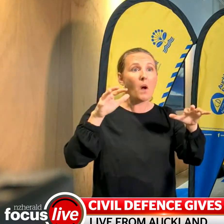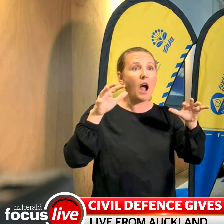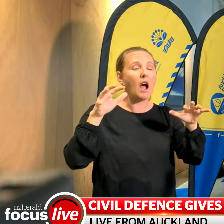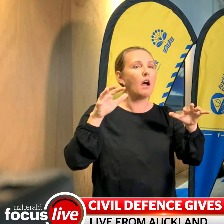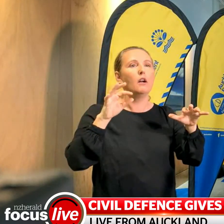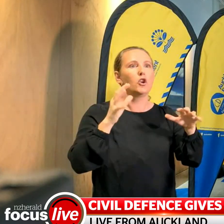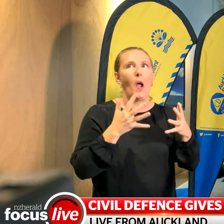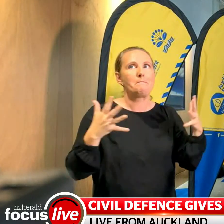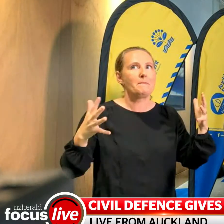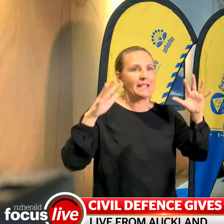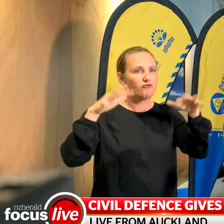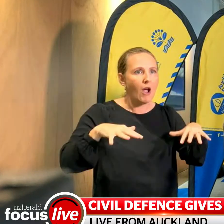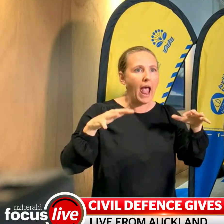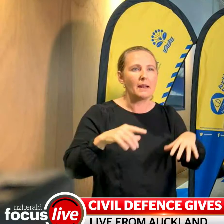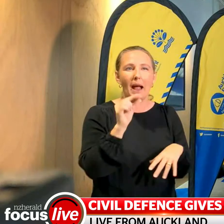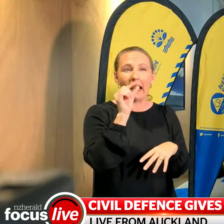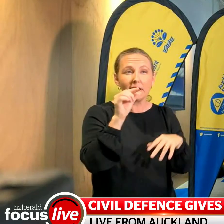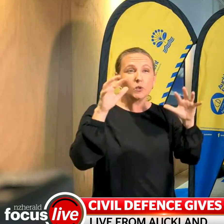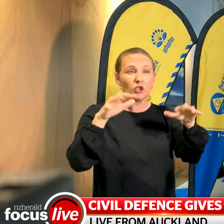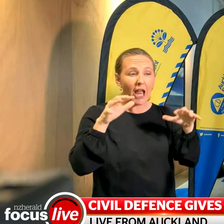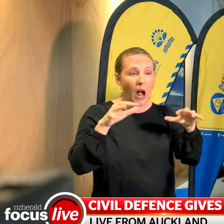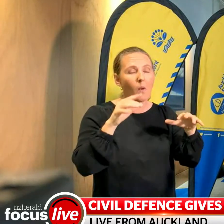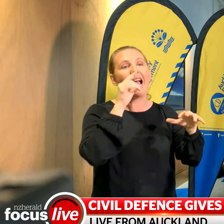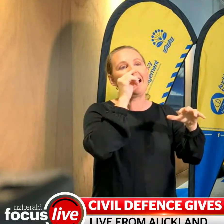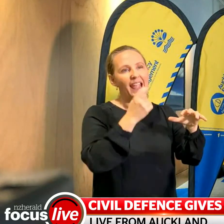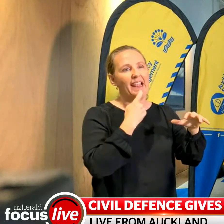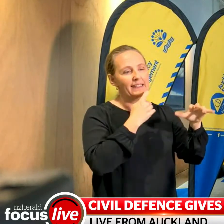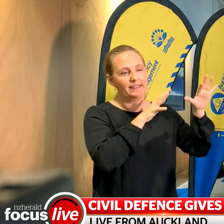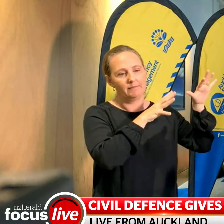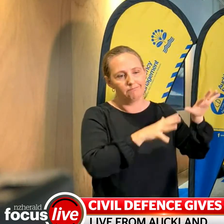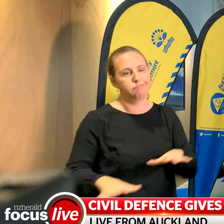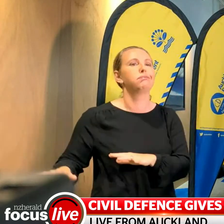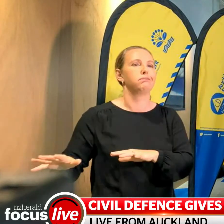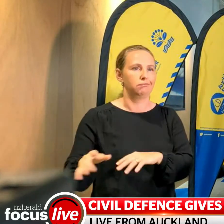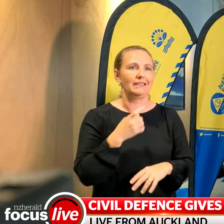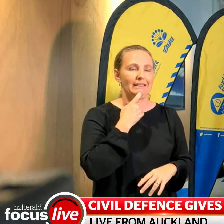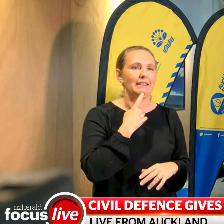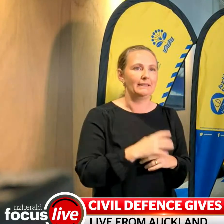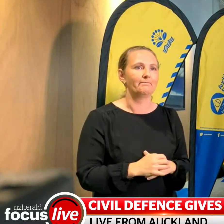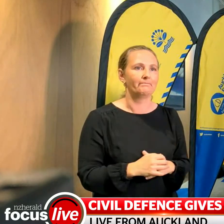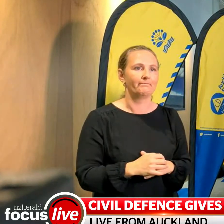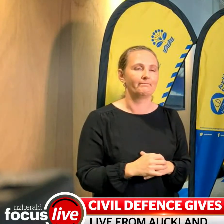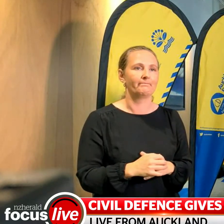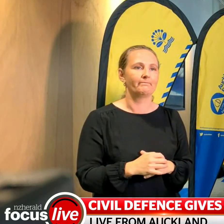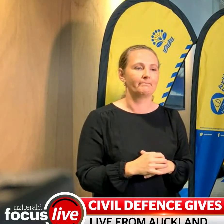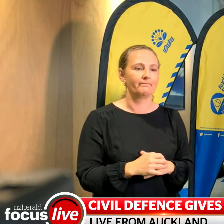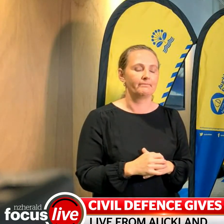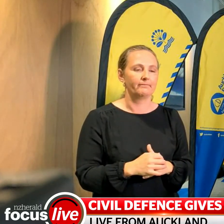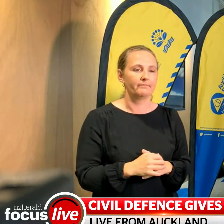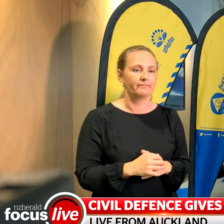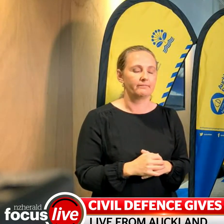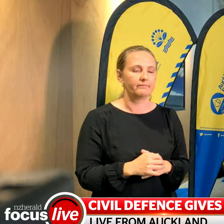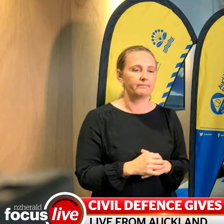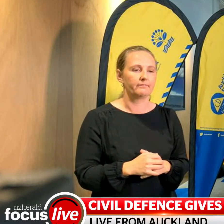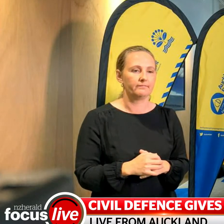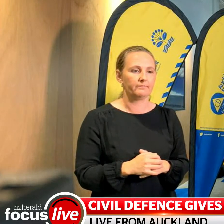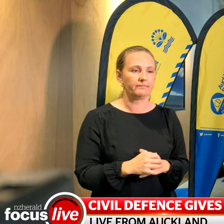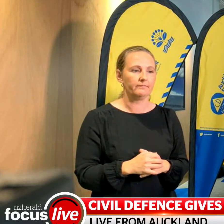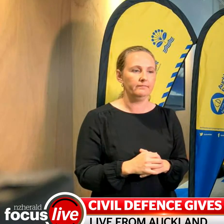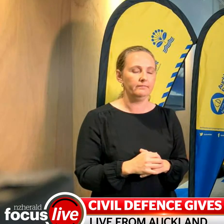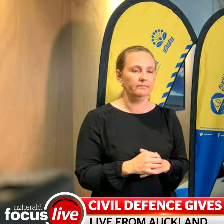Nothing significant, but any additional moisture on top of those already saturated grounds still has the potential to cause